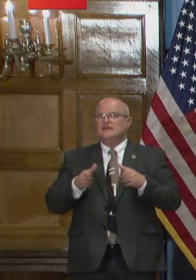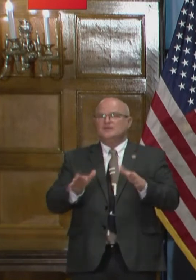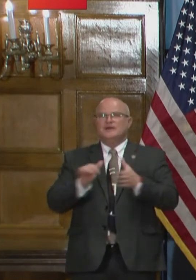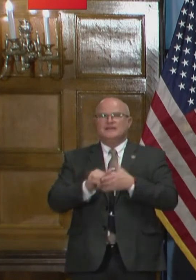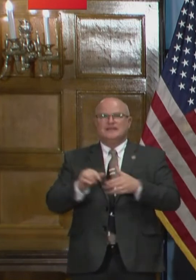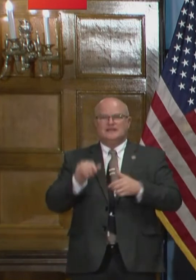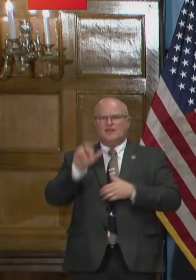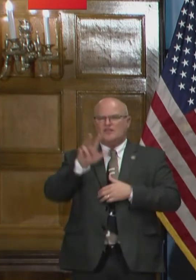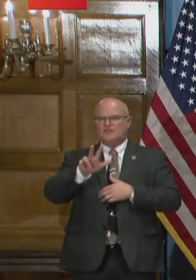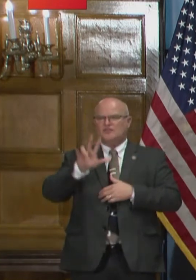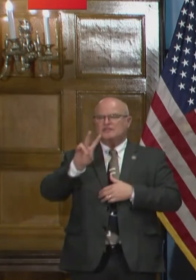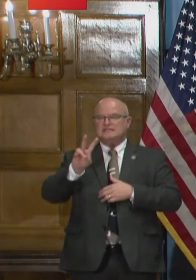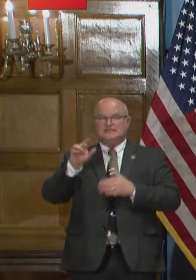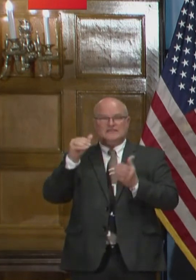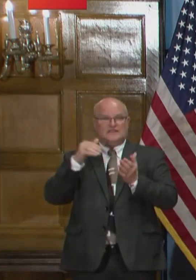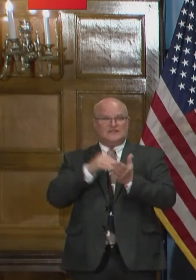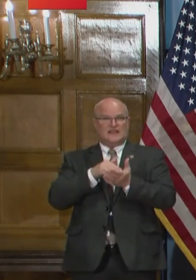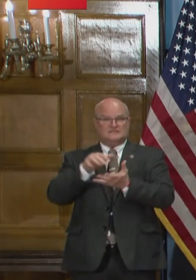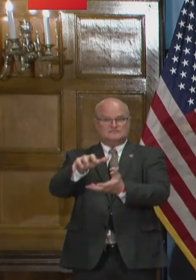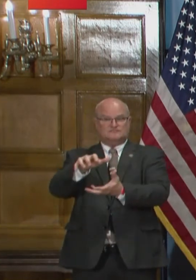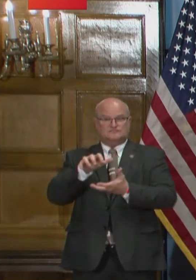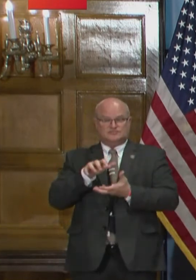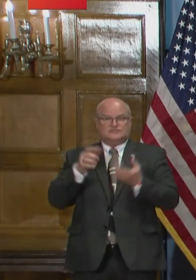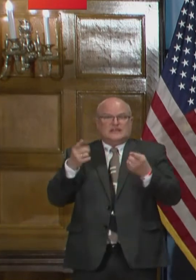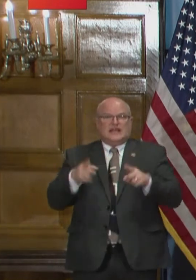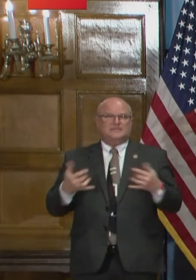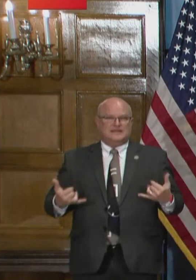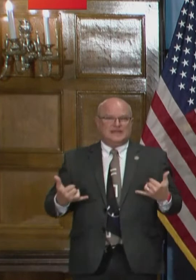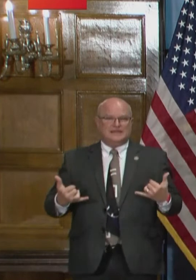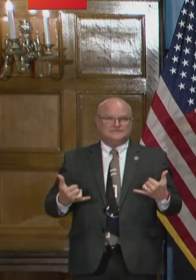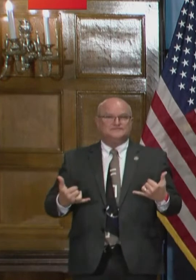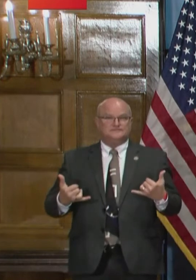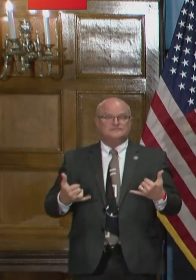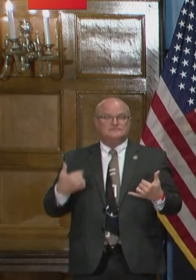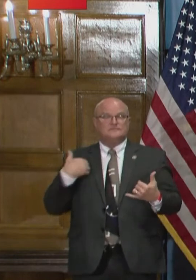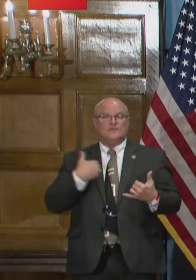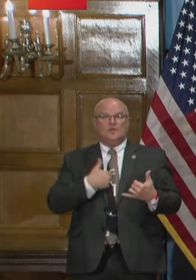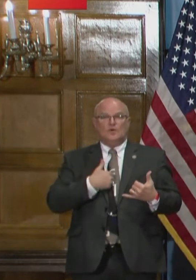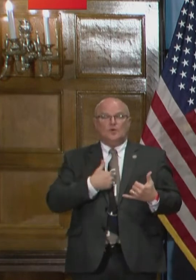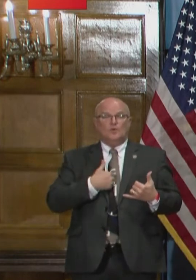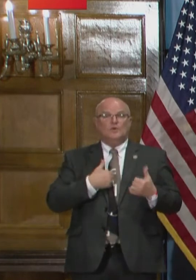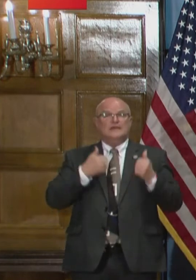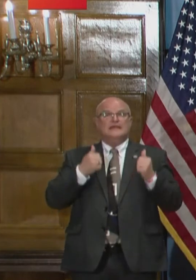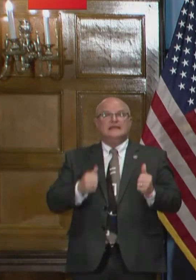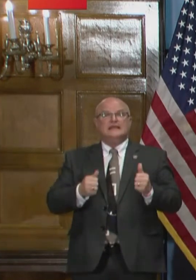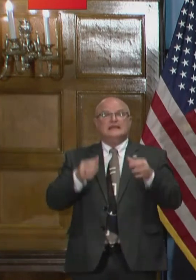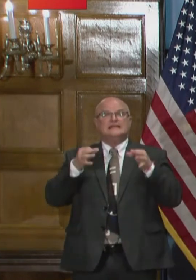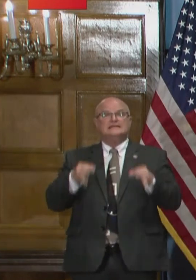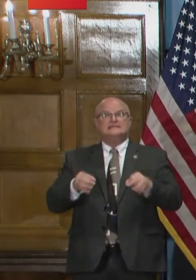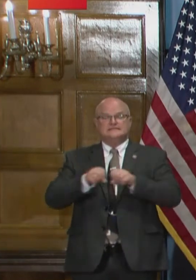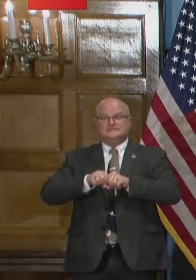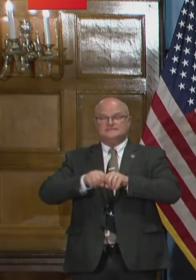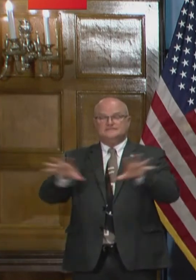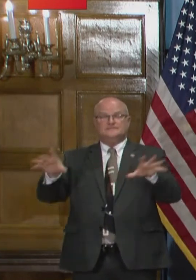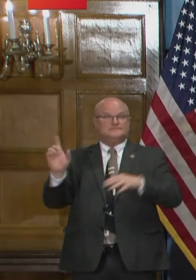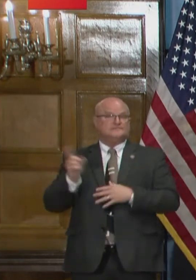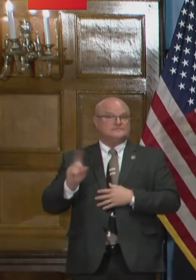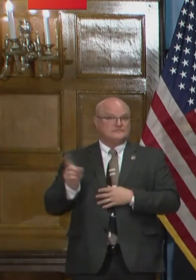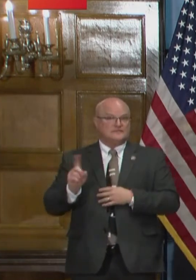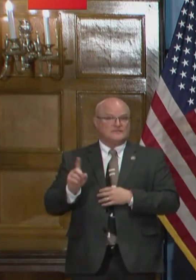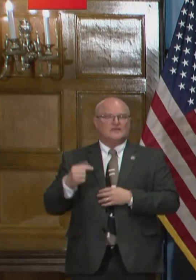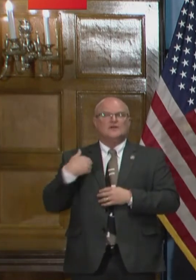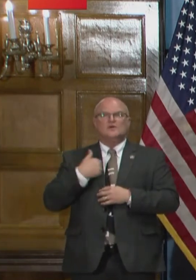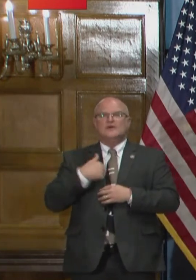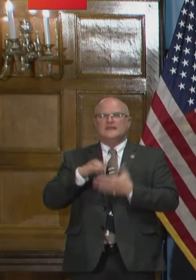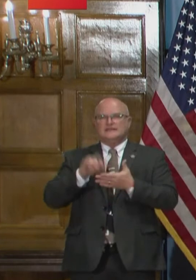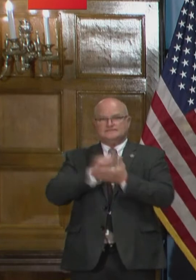our 37,000 allocation is happening now, which is that we direct where that is delivered, and we do